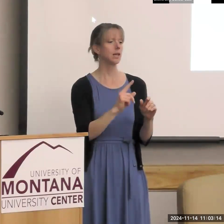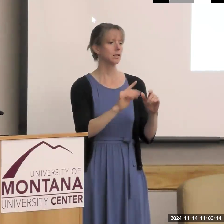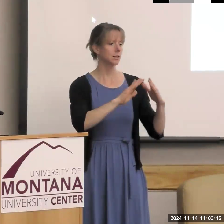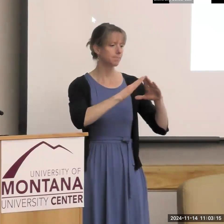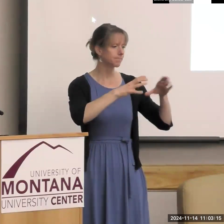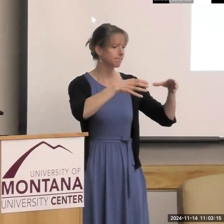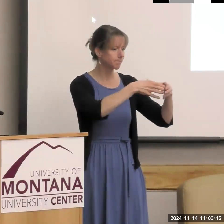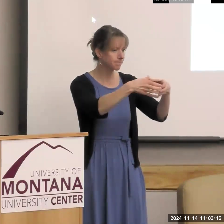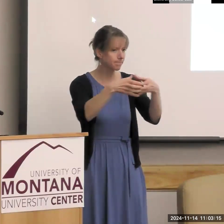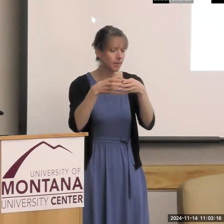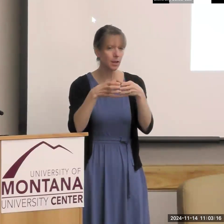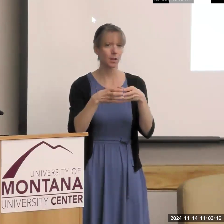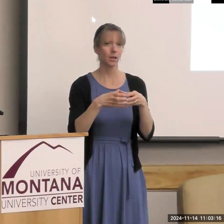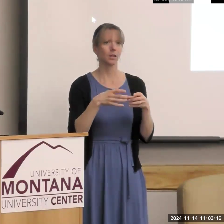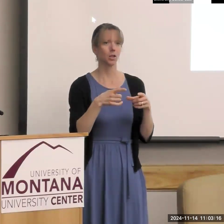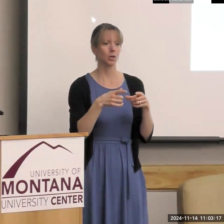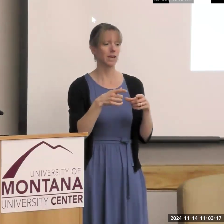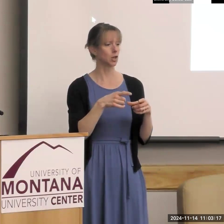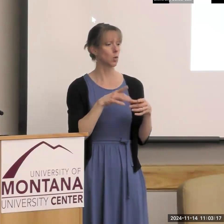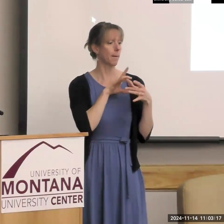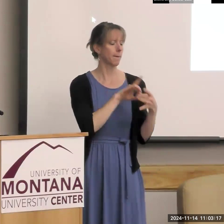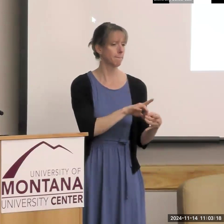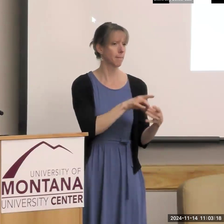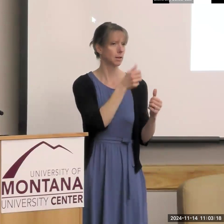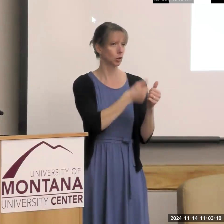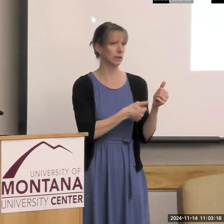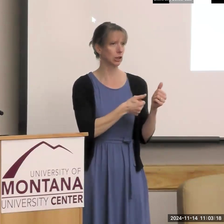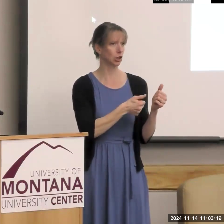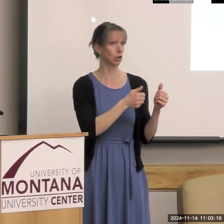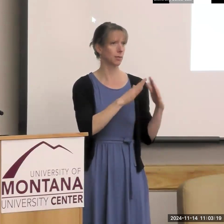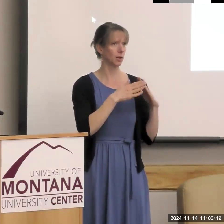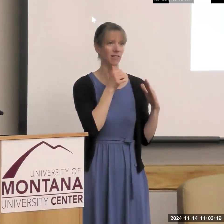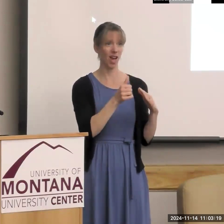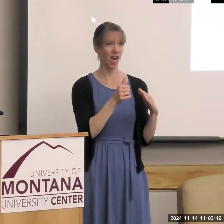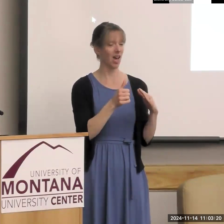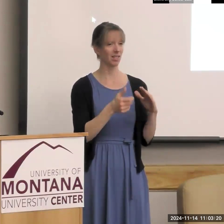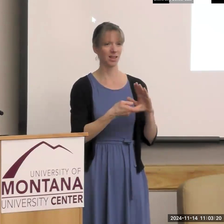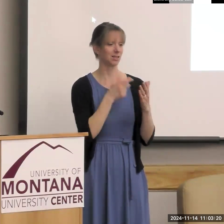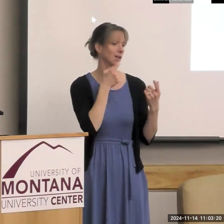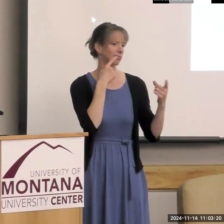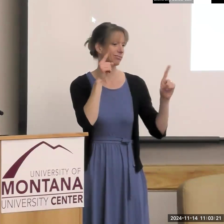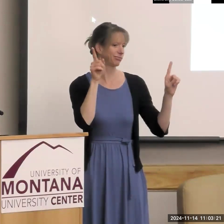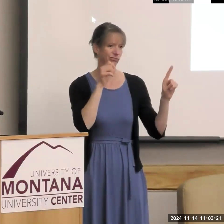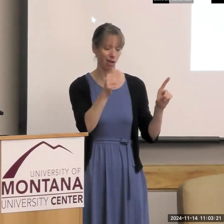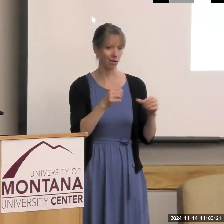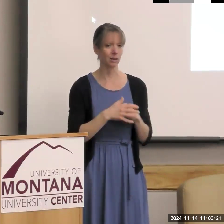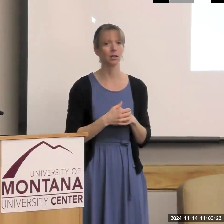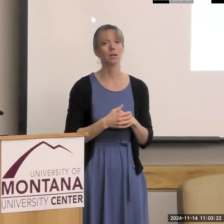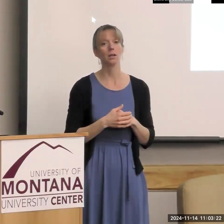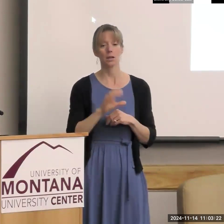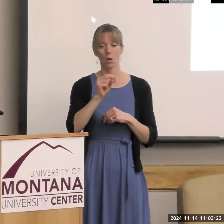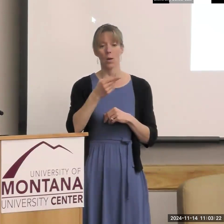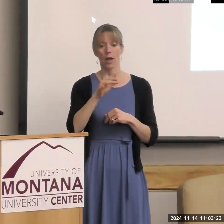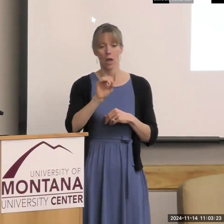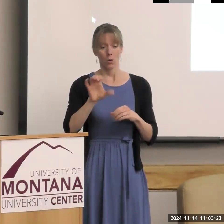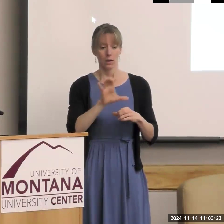level. And they need to be relatable to the community, or we're fighting an uphill battle already, right? So in Ohio, we did this.